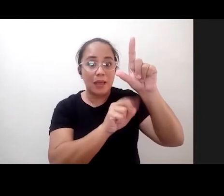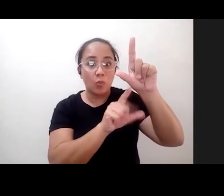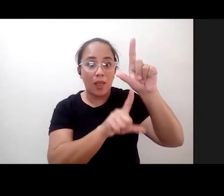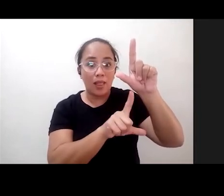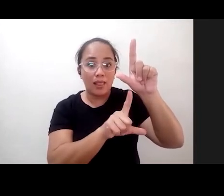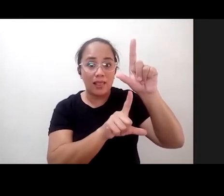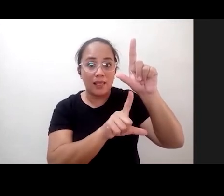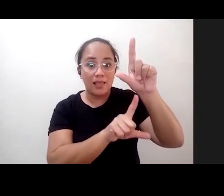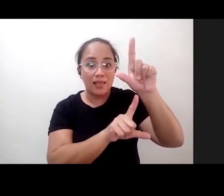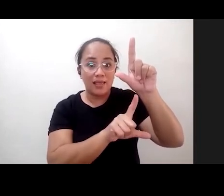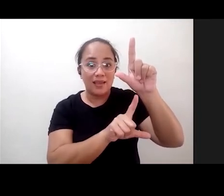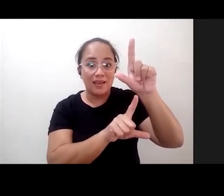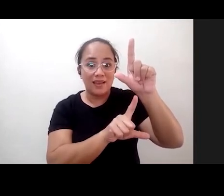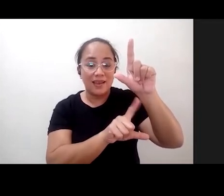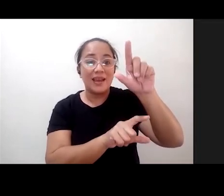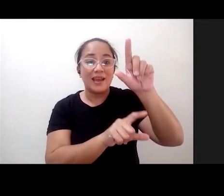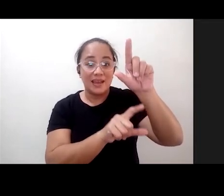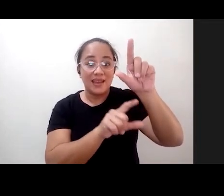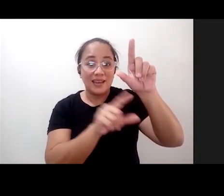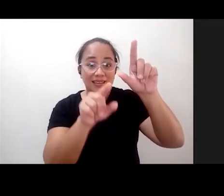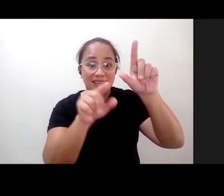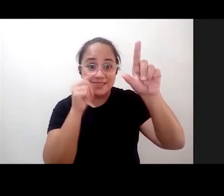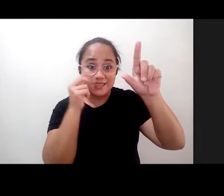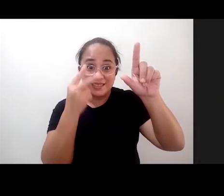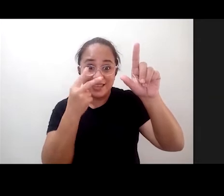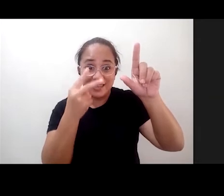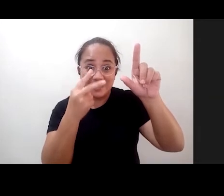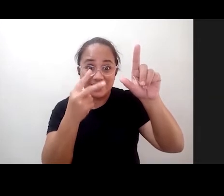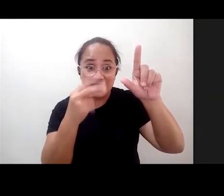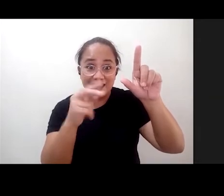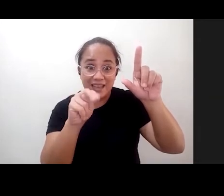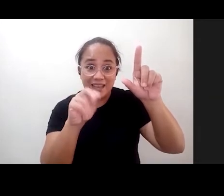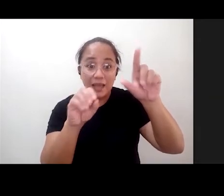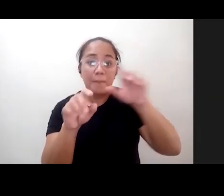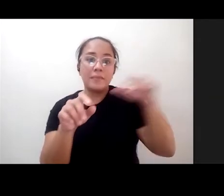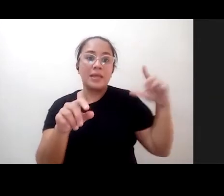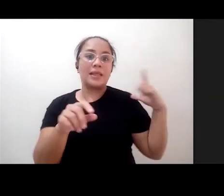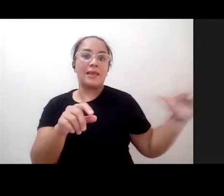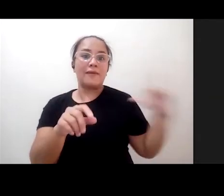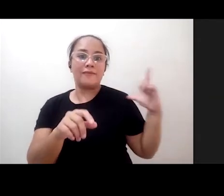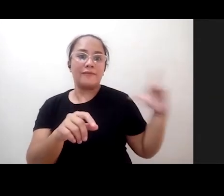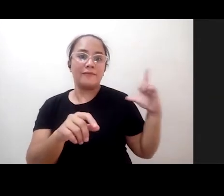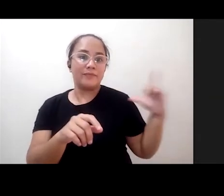See non-manual here? Move that over to under